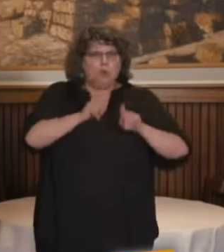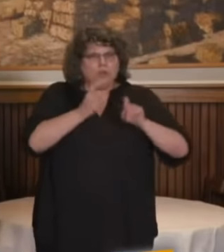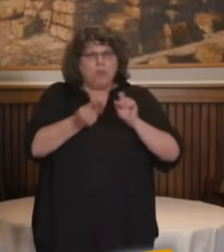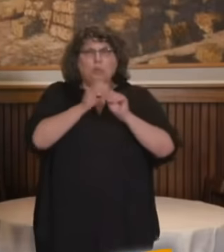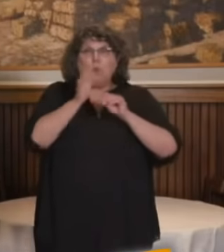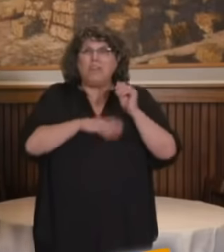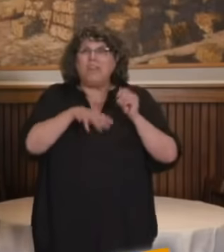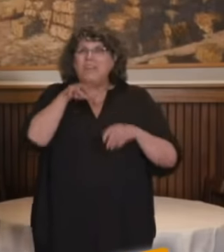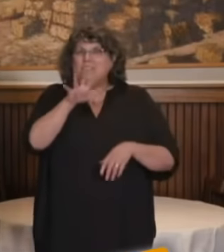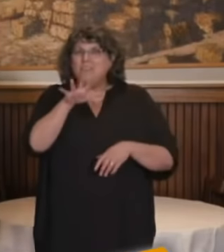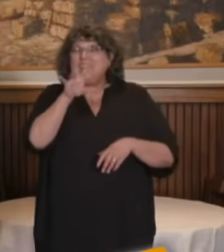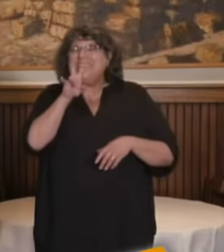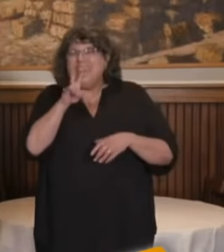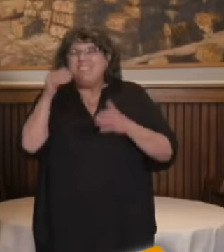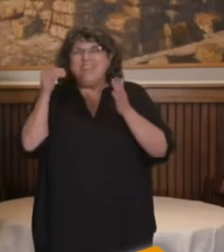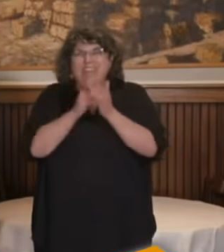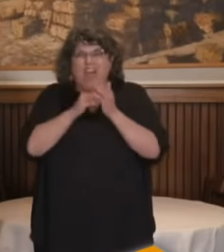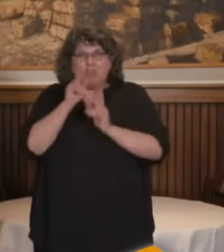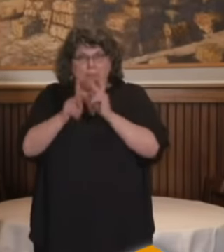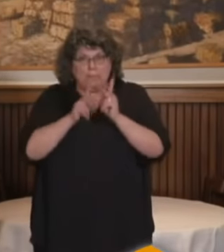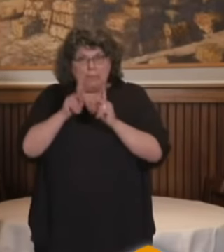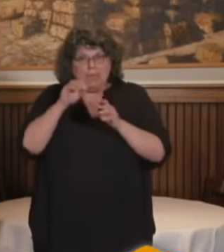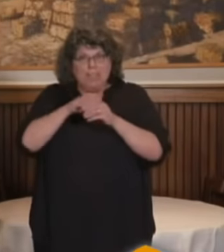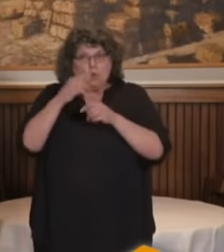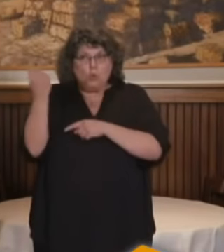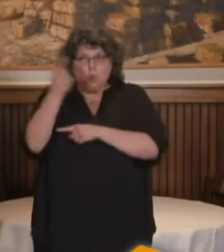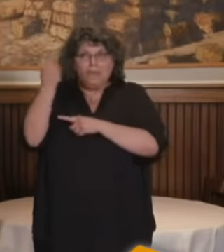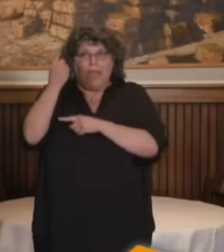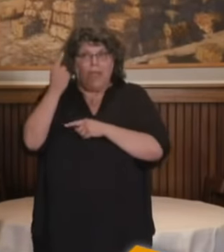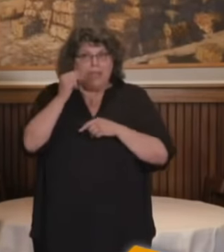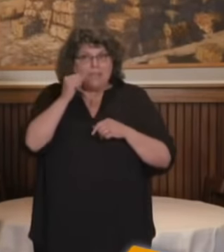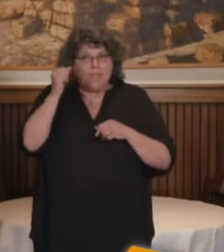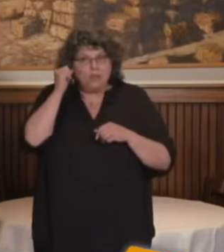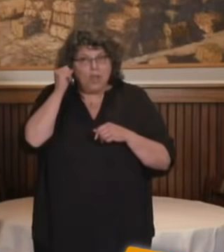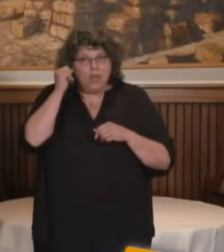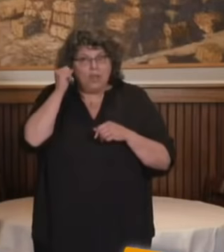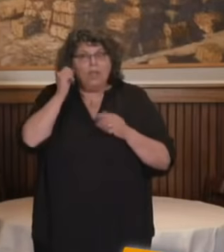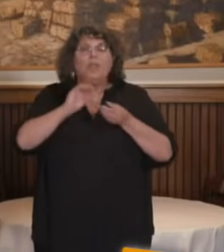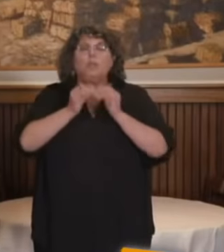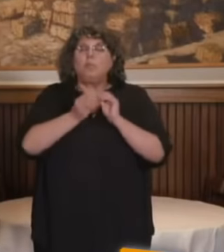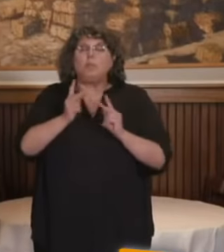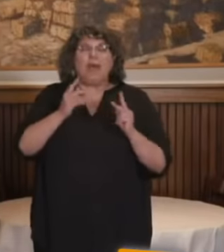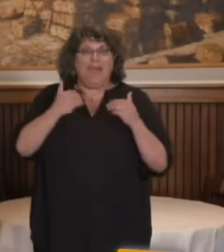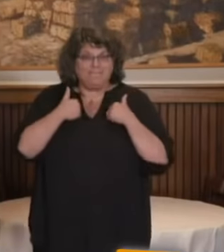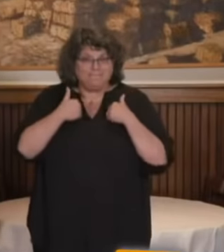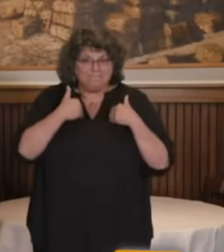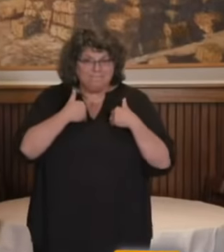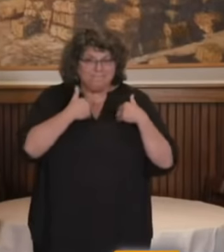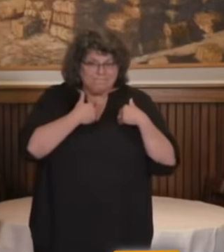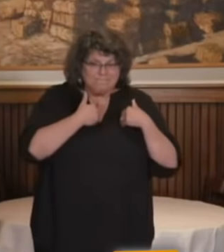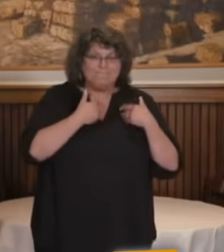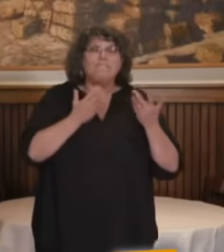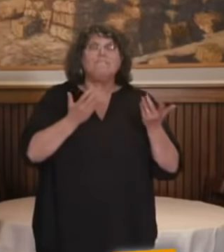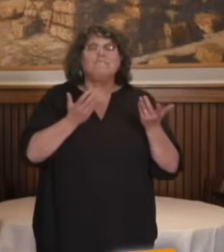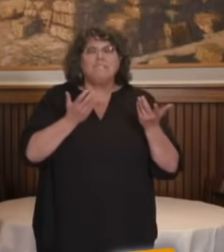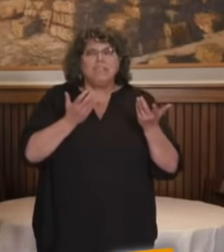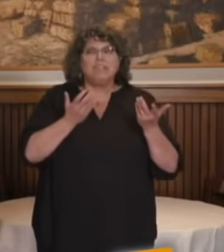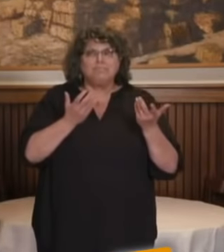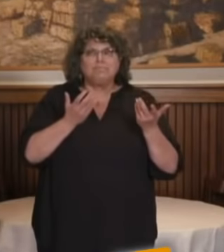over 57,000 people in just one day. The positivity rate in terms of the total number of people